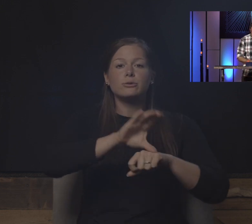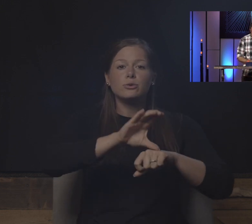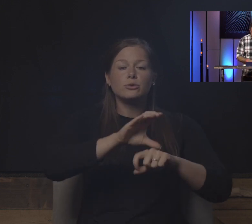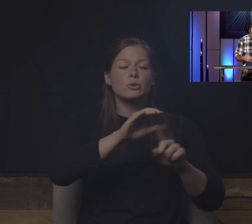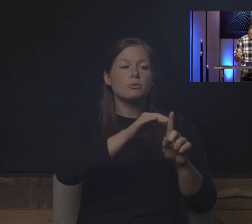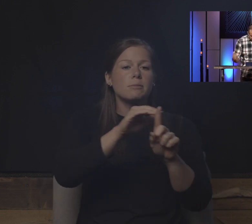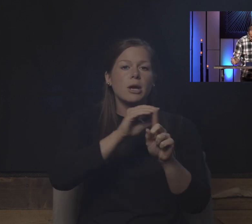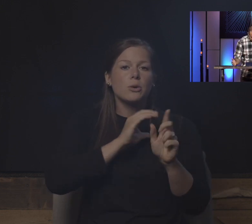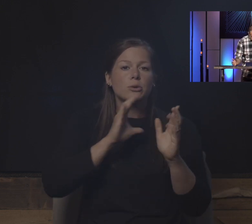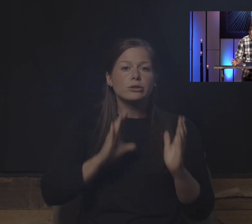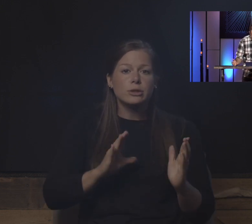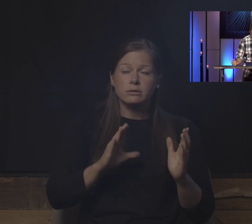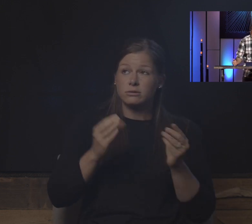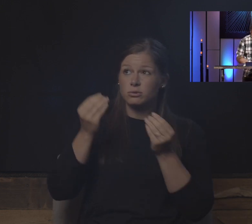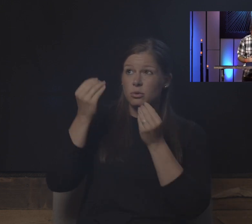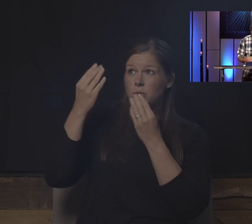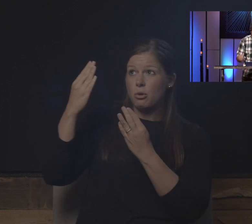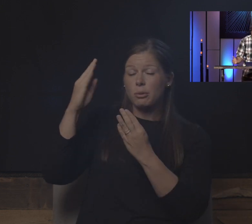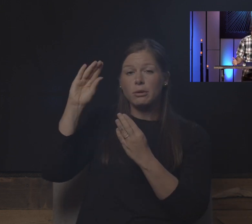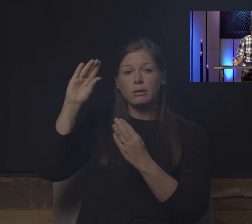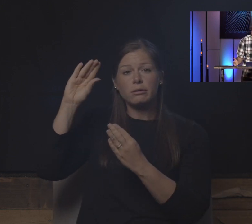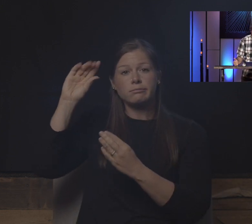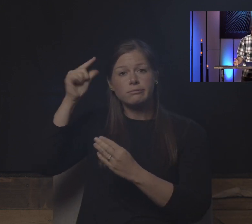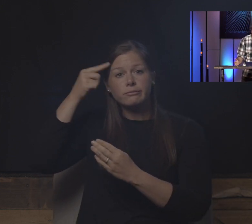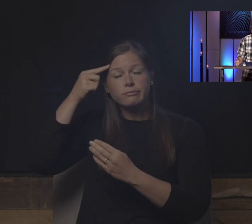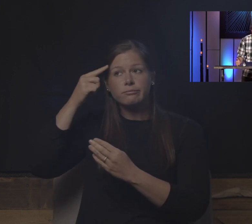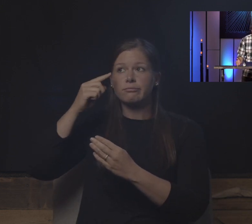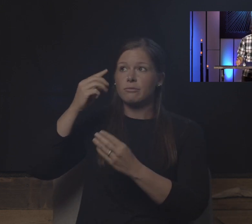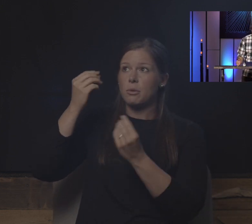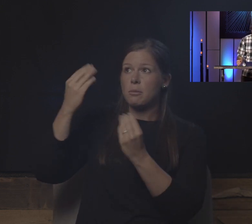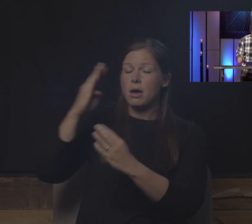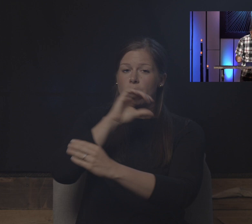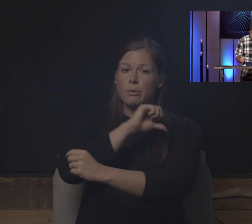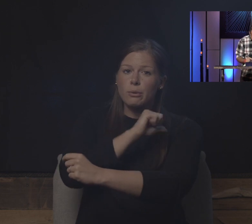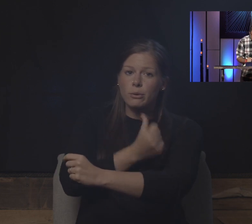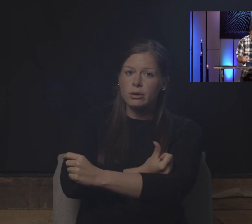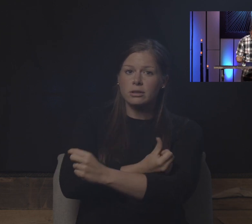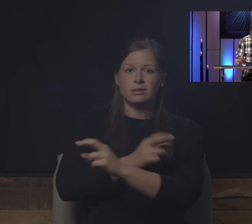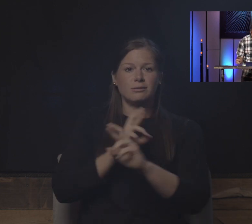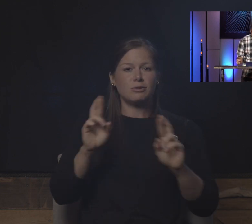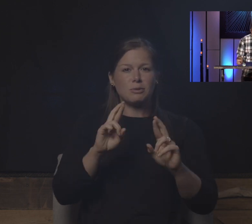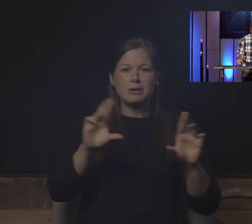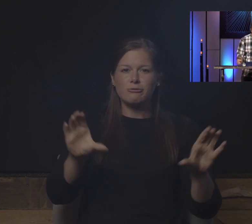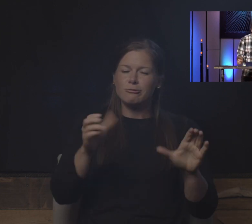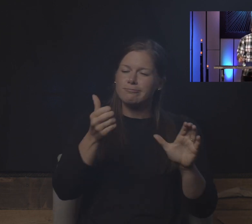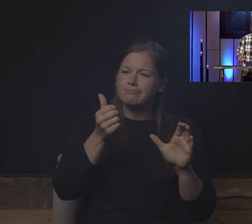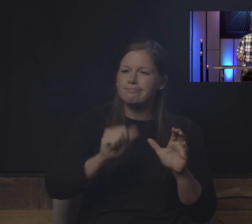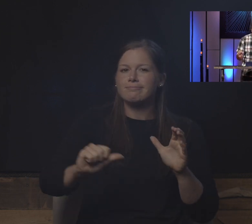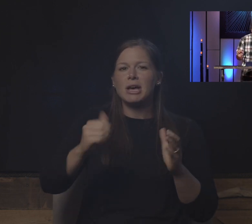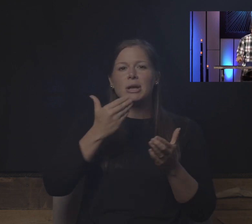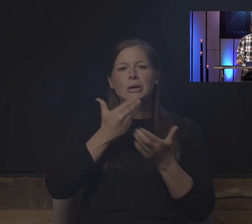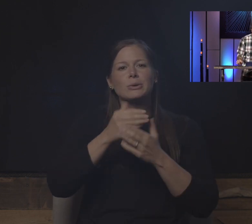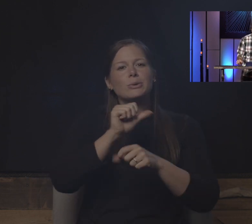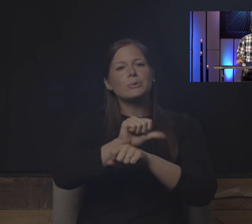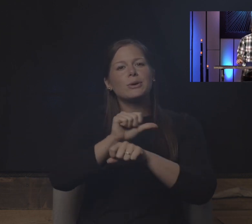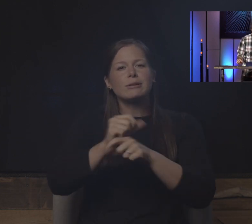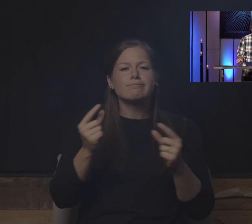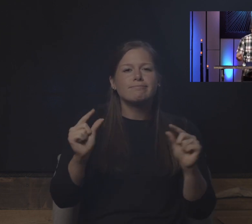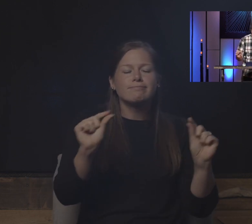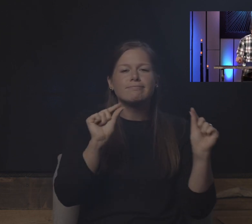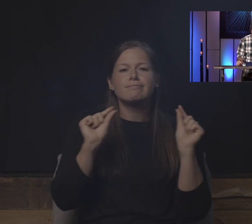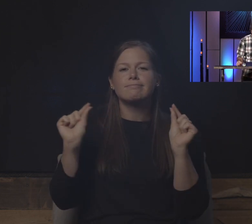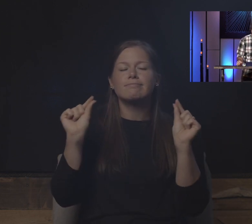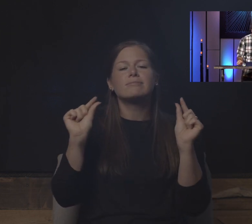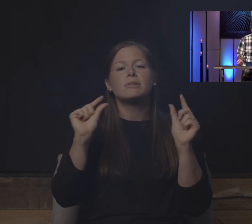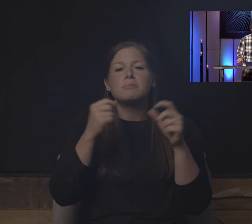authorities, to be obedient, to be ready for every good work, to speak evil of no one, to avoid quarreling,